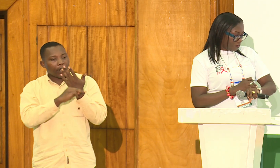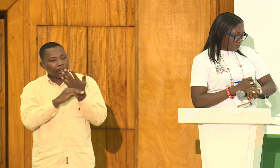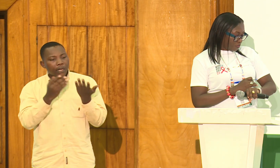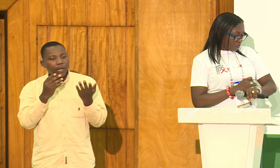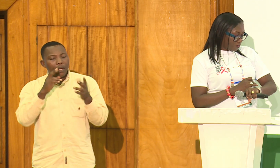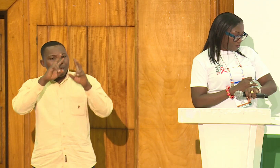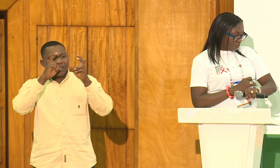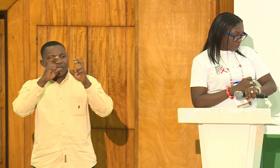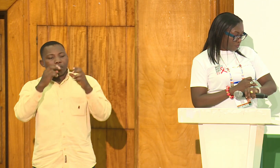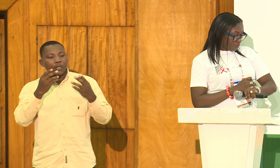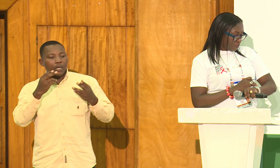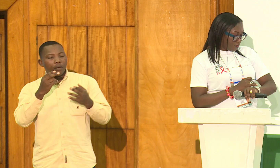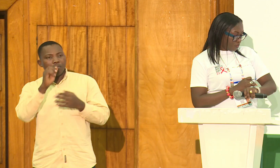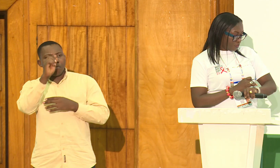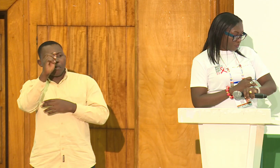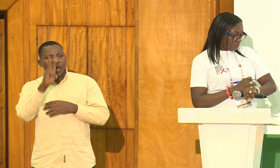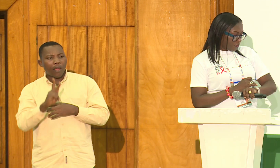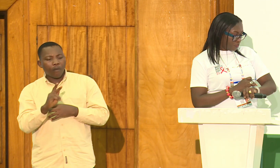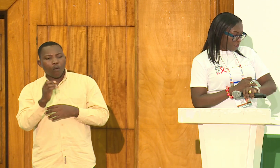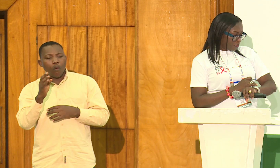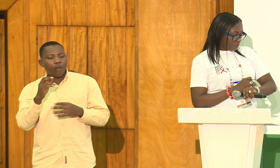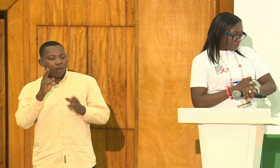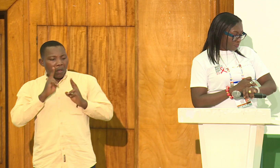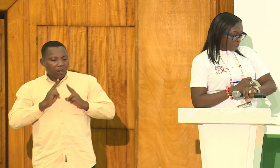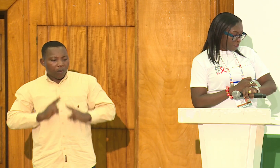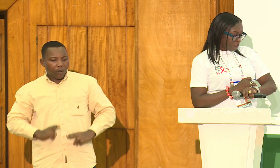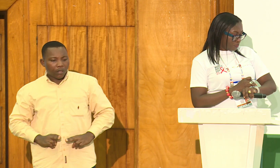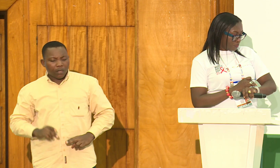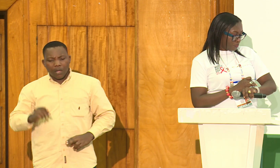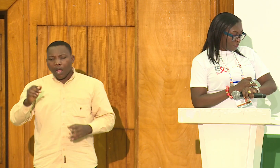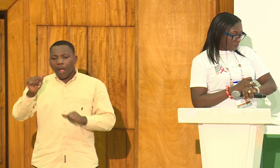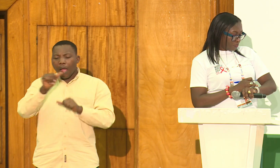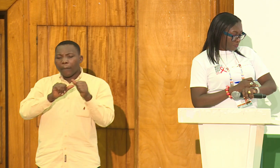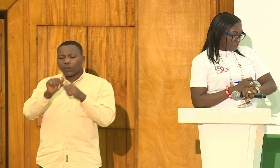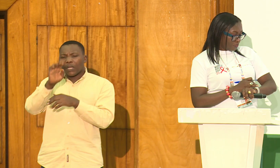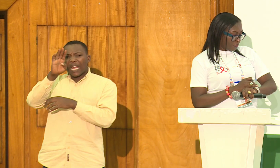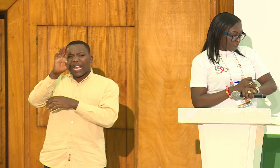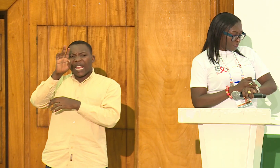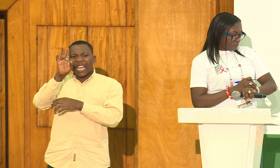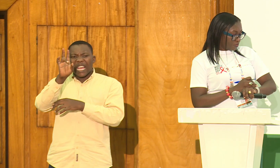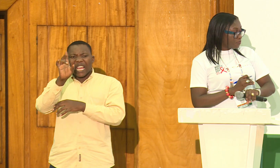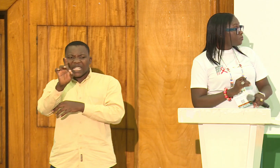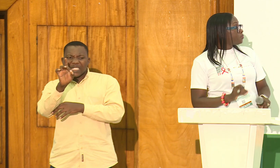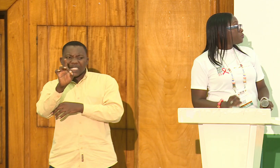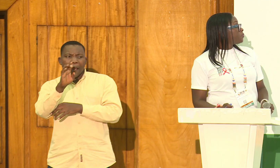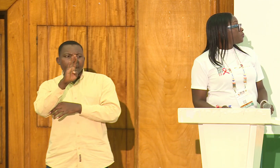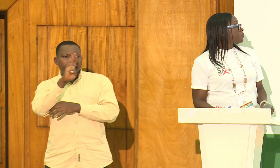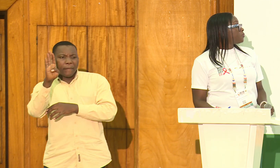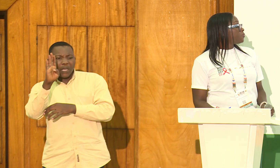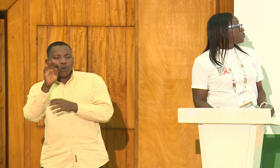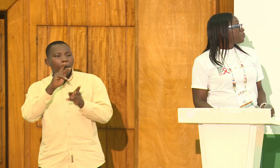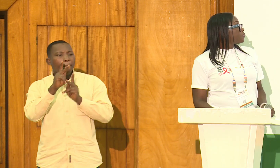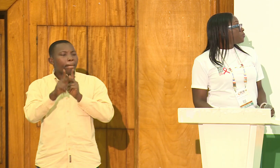humanity, or 4 billion reasons. So about 8 billion people in the world. And by